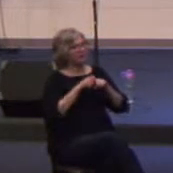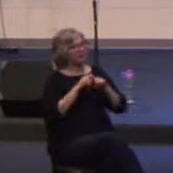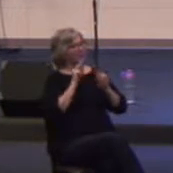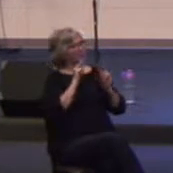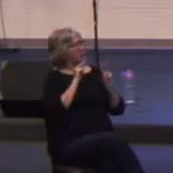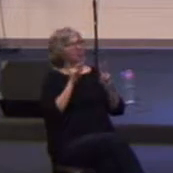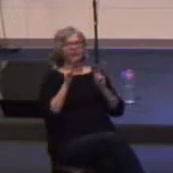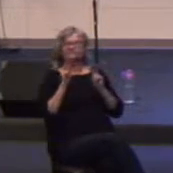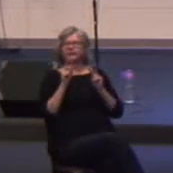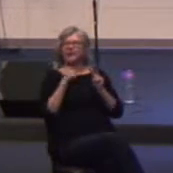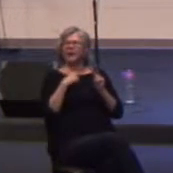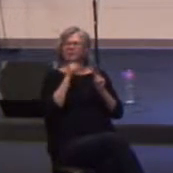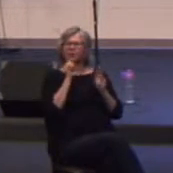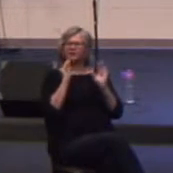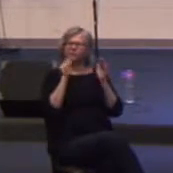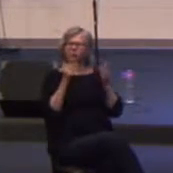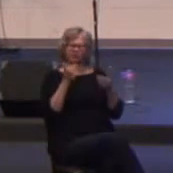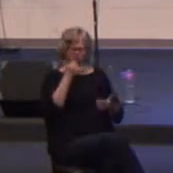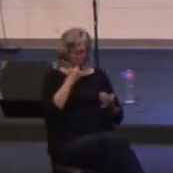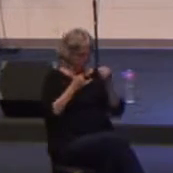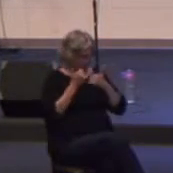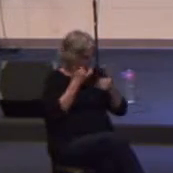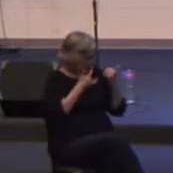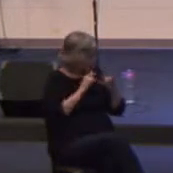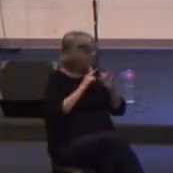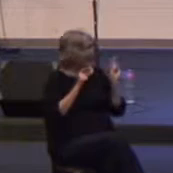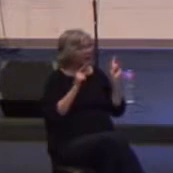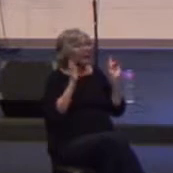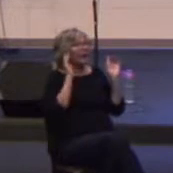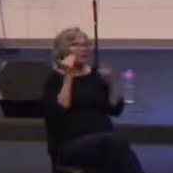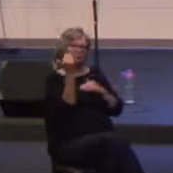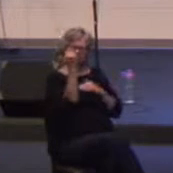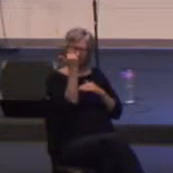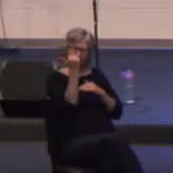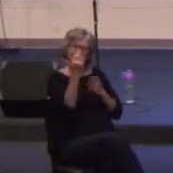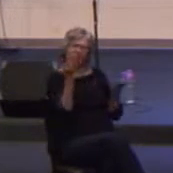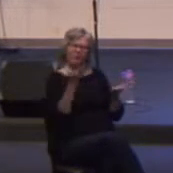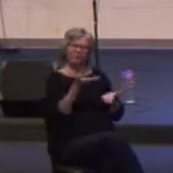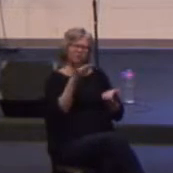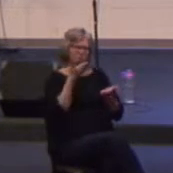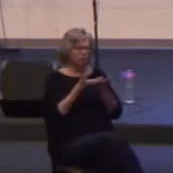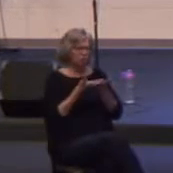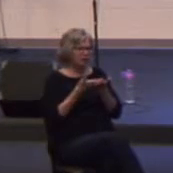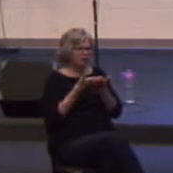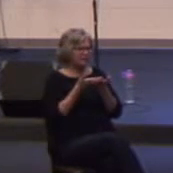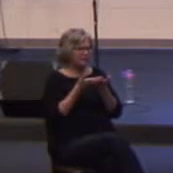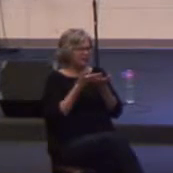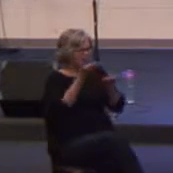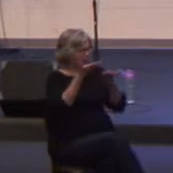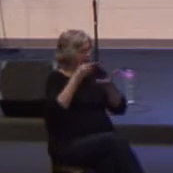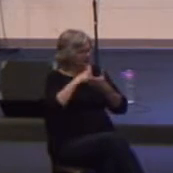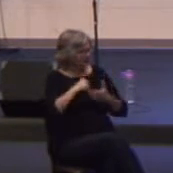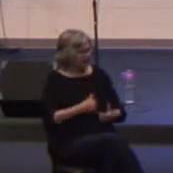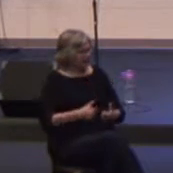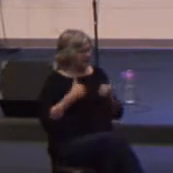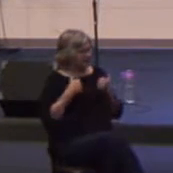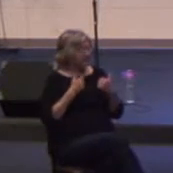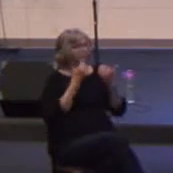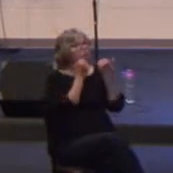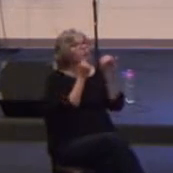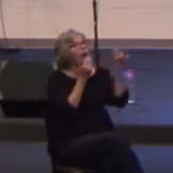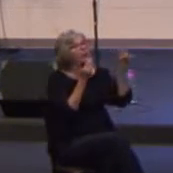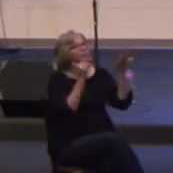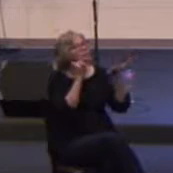not going to focus just on what's wrong, but I'm going to remind myself of what's good and what's been provided in my life. Gratitude is a way to